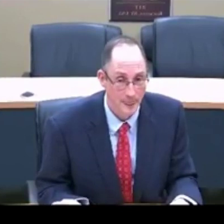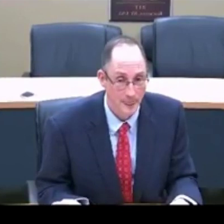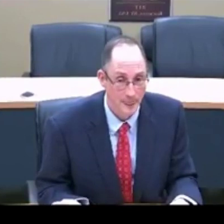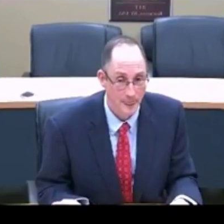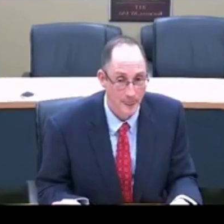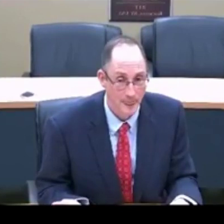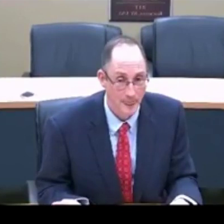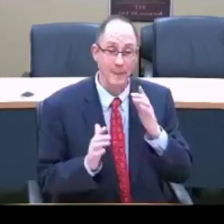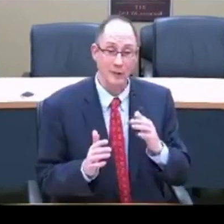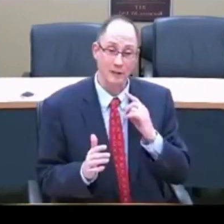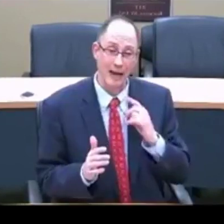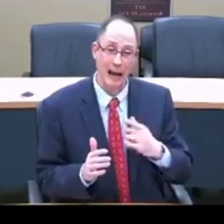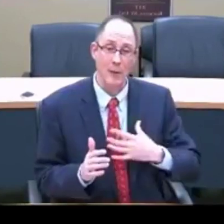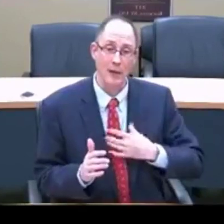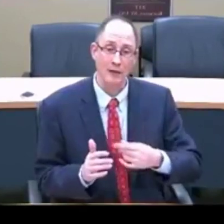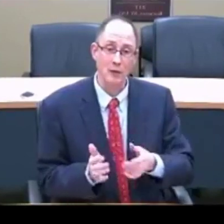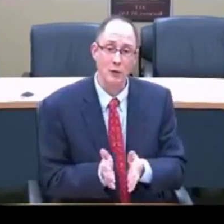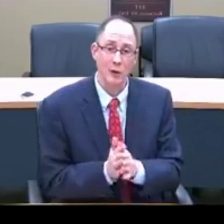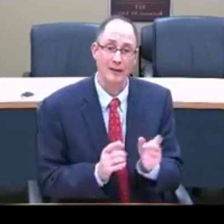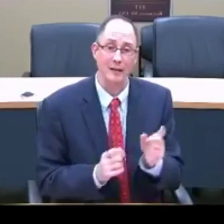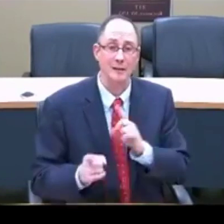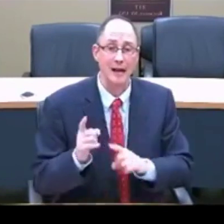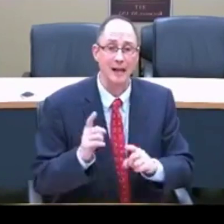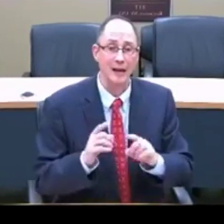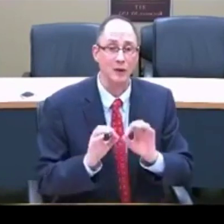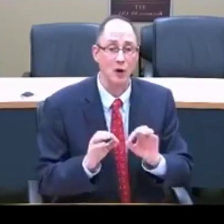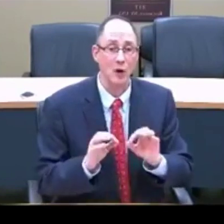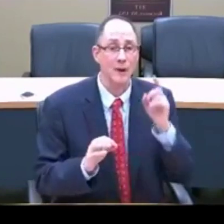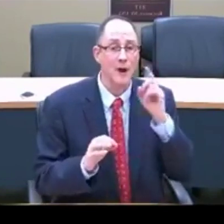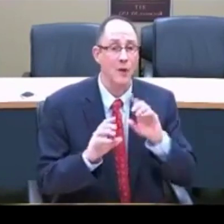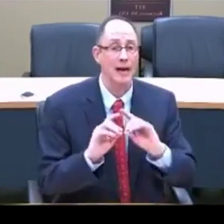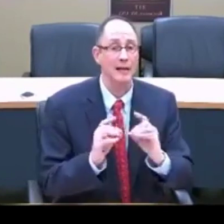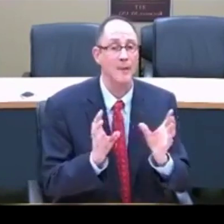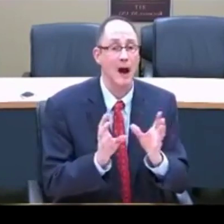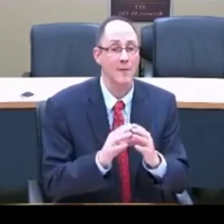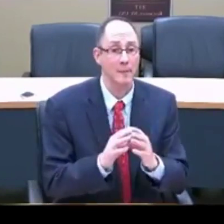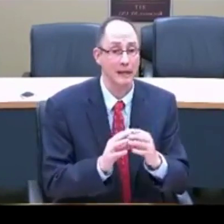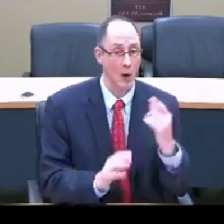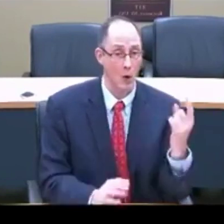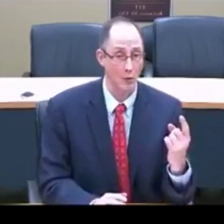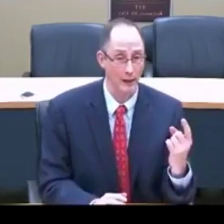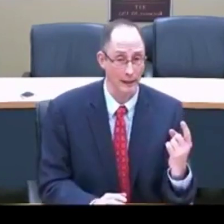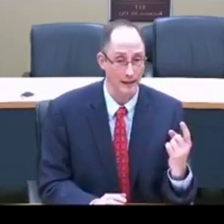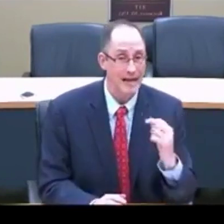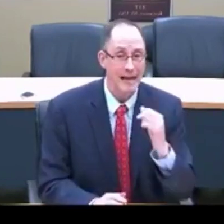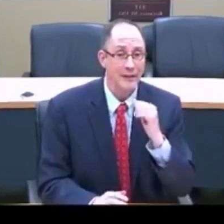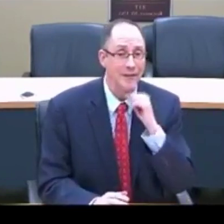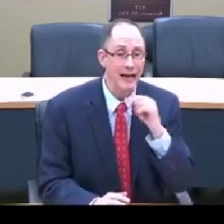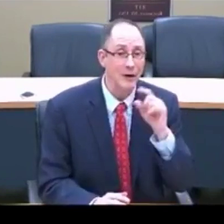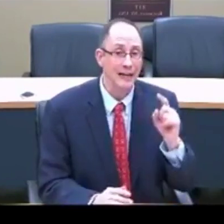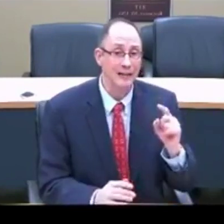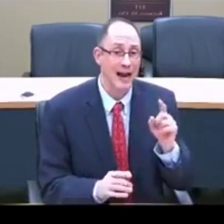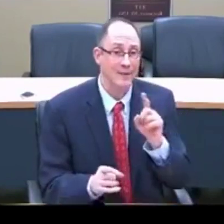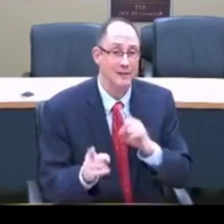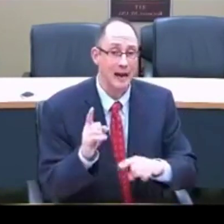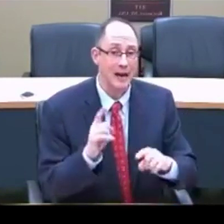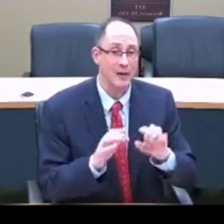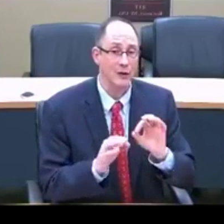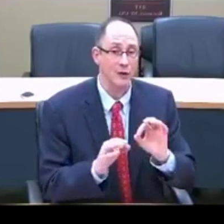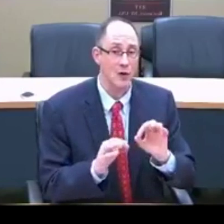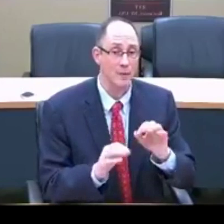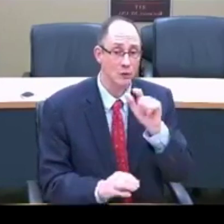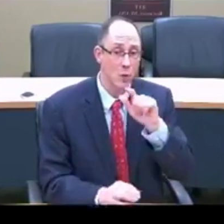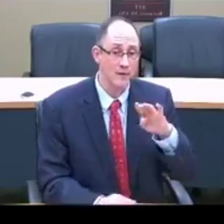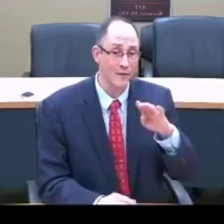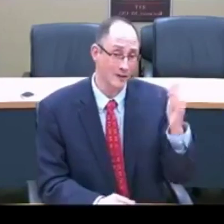Okay. That's an example. Or a deaf person say, I would like to request a sign language interpreter for a department meeting only. They don't